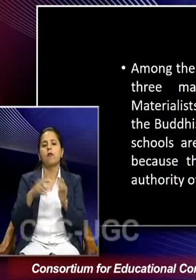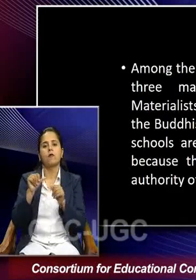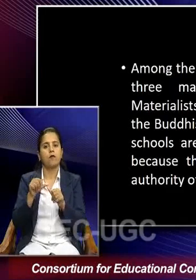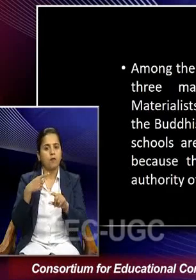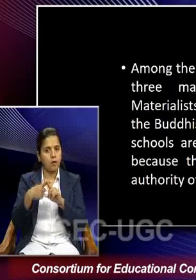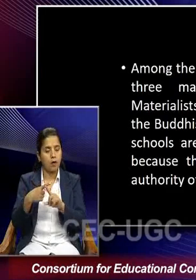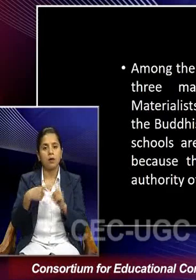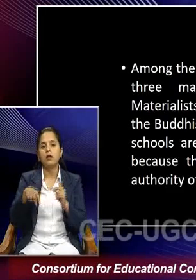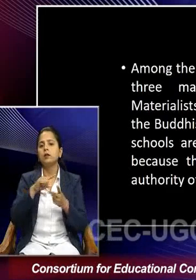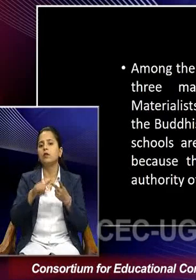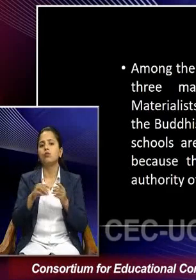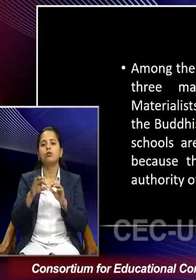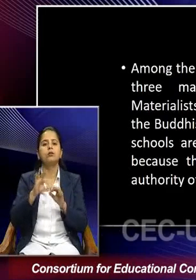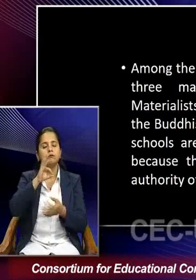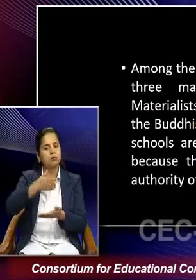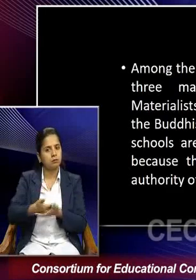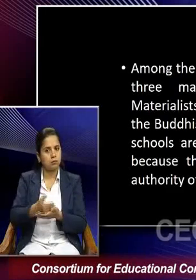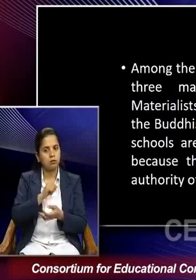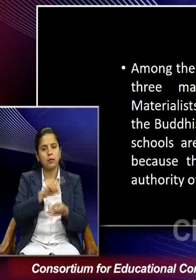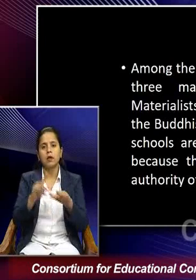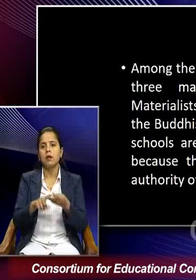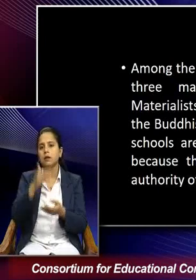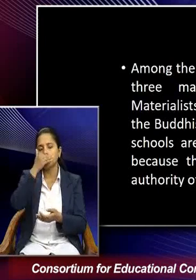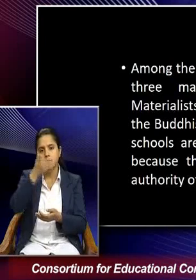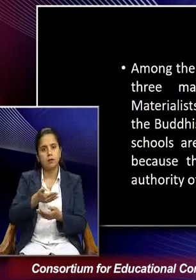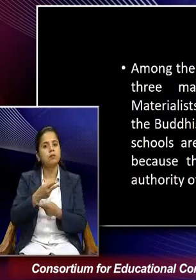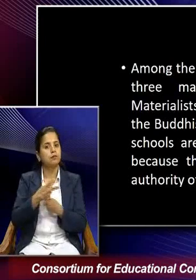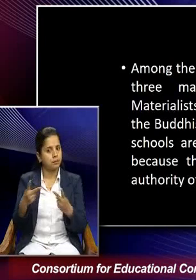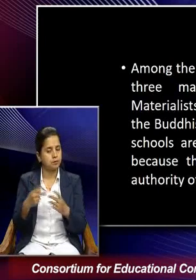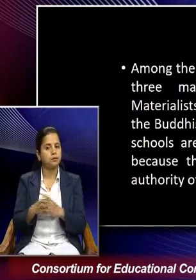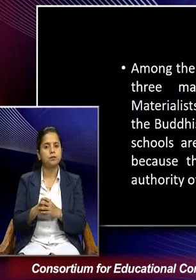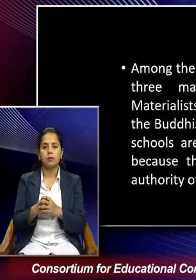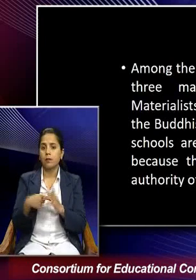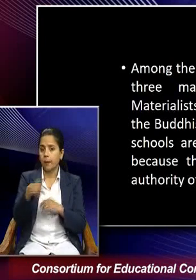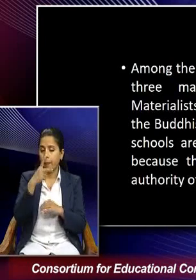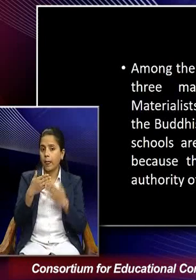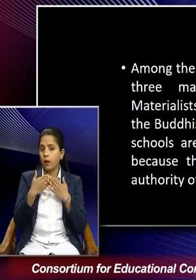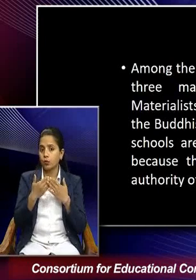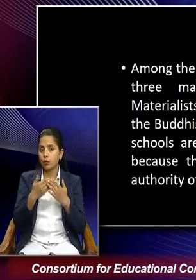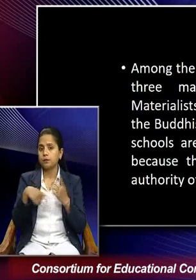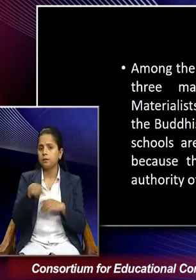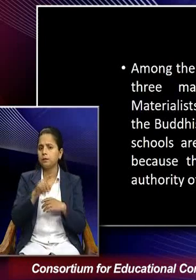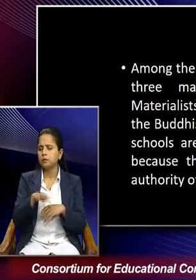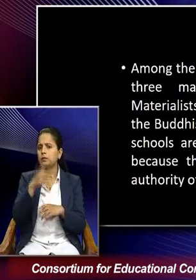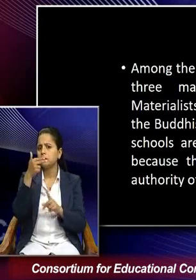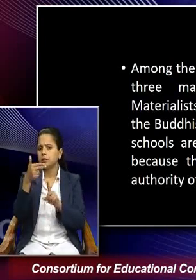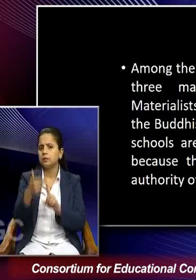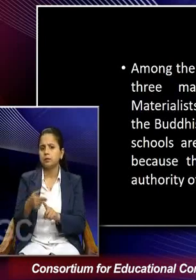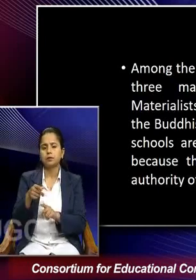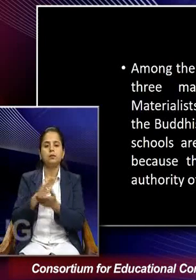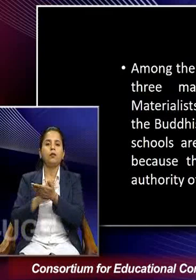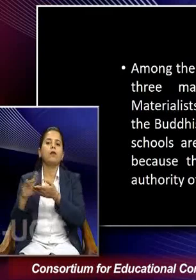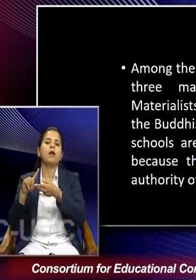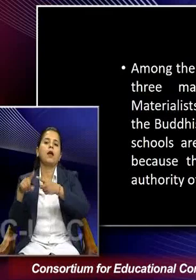the Buddhists and the Jains. These schools are considered